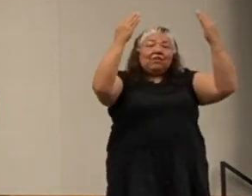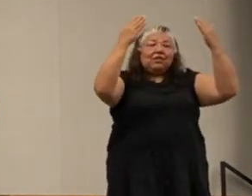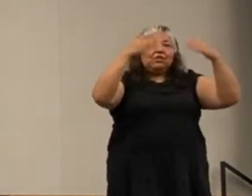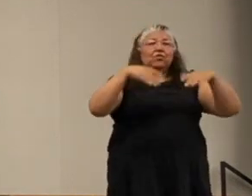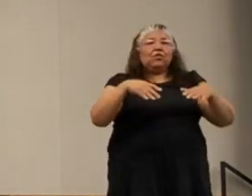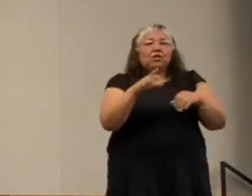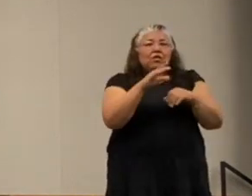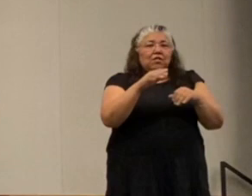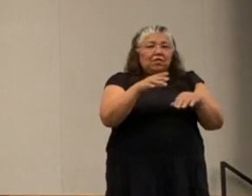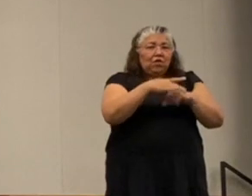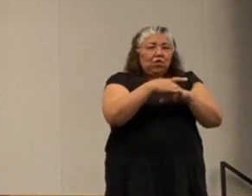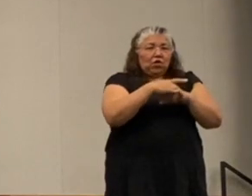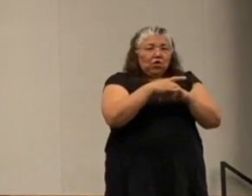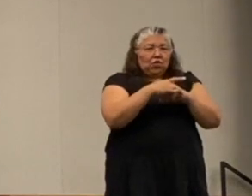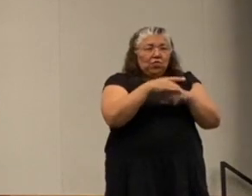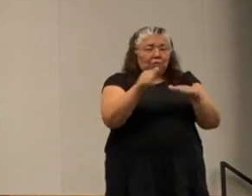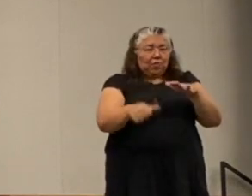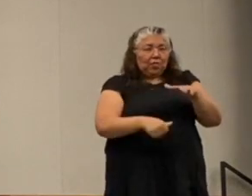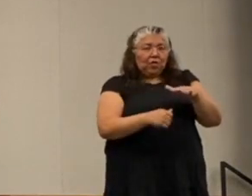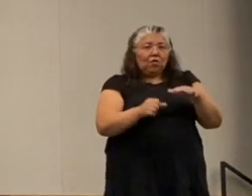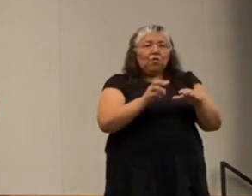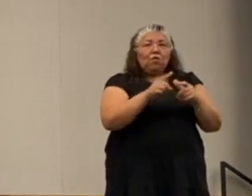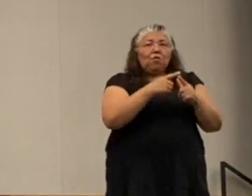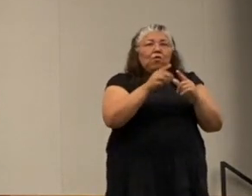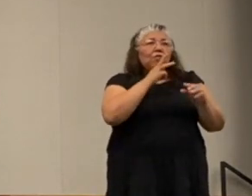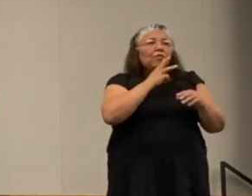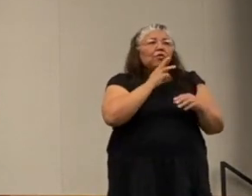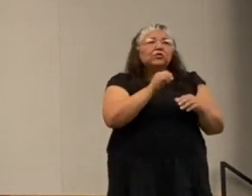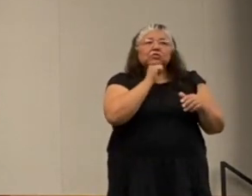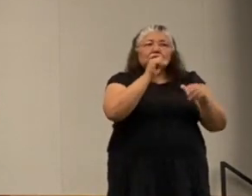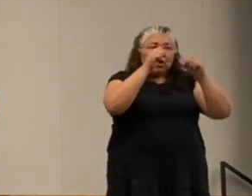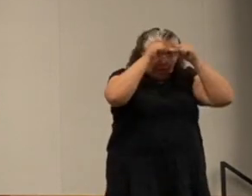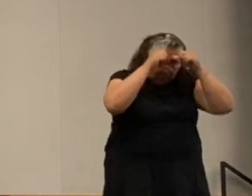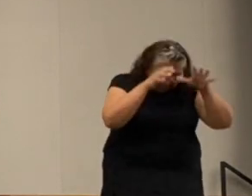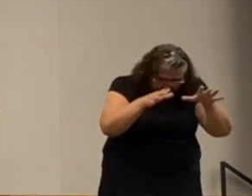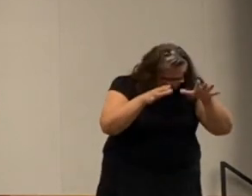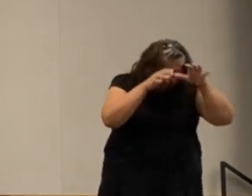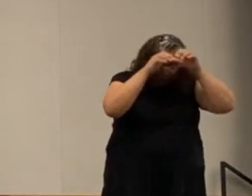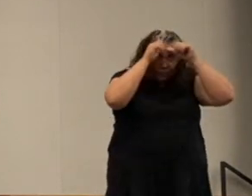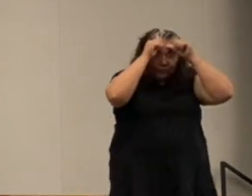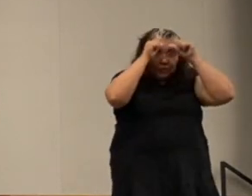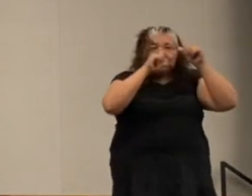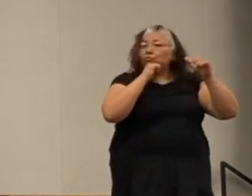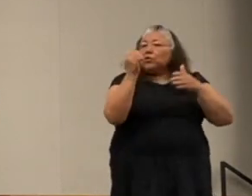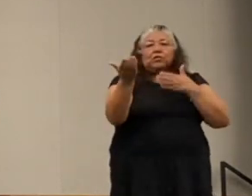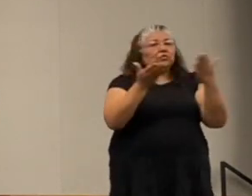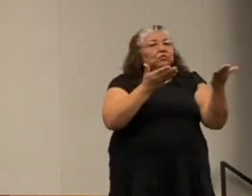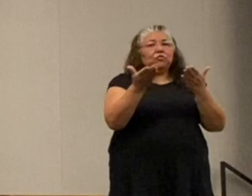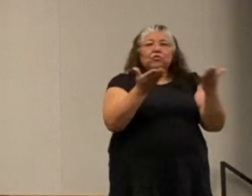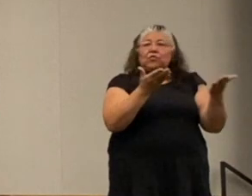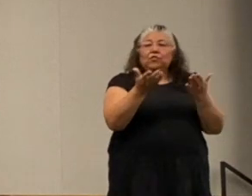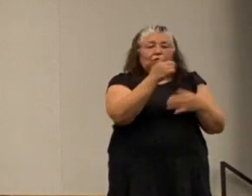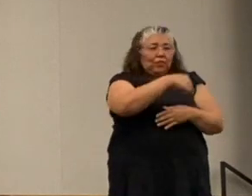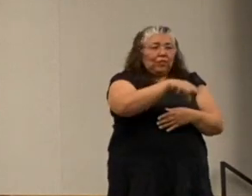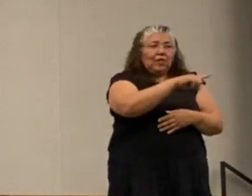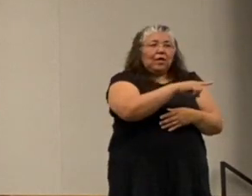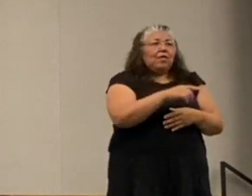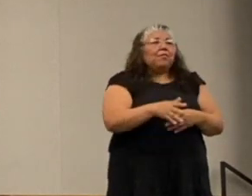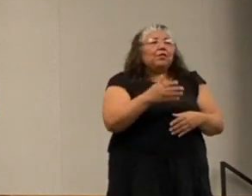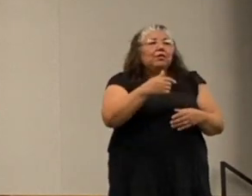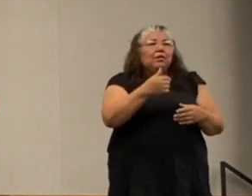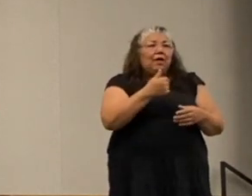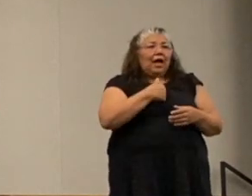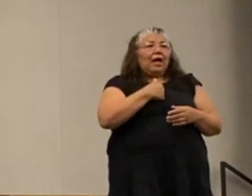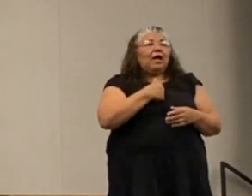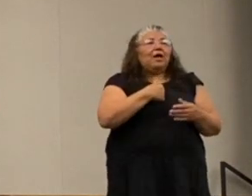below, or in the waters under the earth. Do not bow and worship to them, and do not serve them, for I, the Lord your God, am a